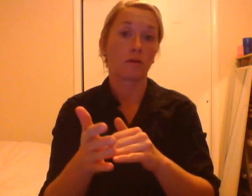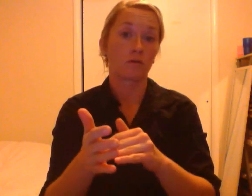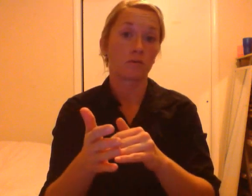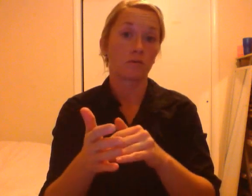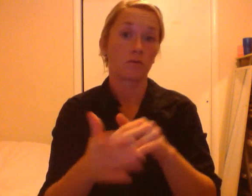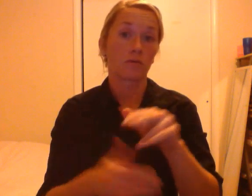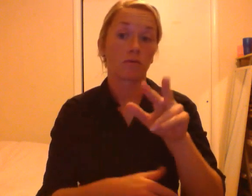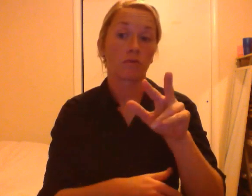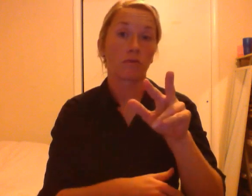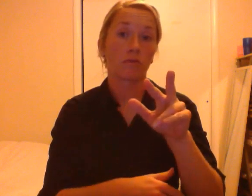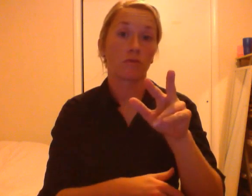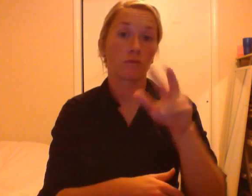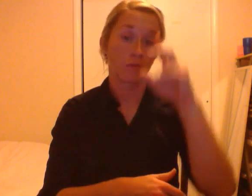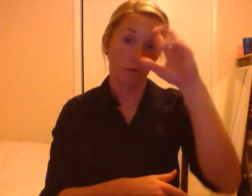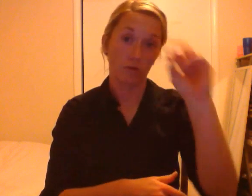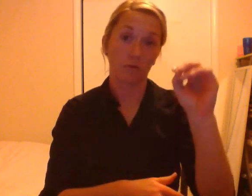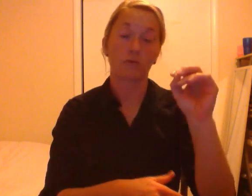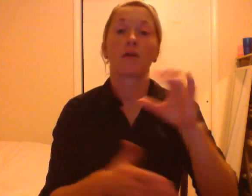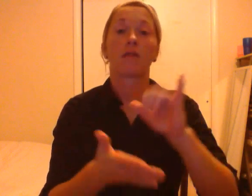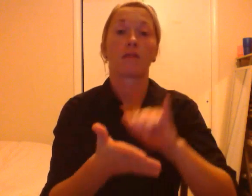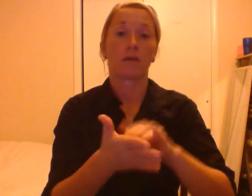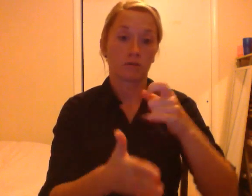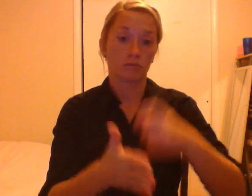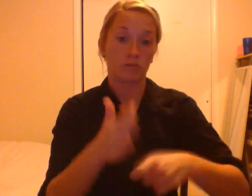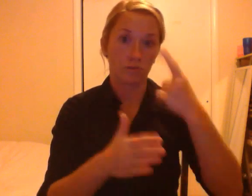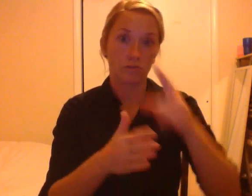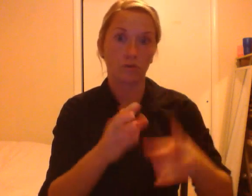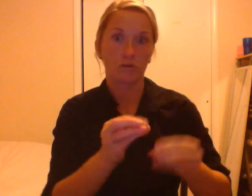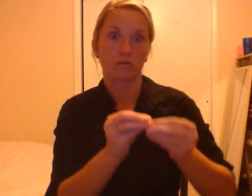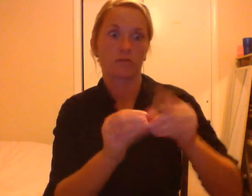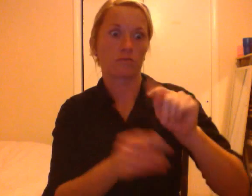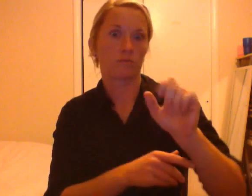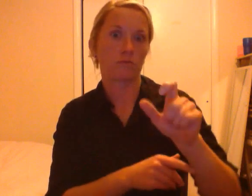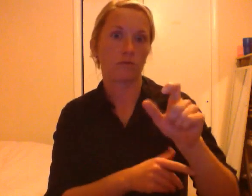an additional transfer tax. They call it state stamps.